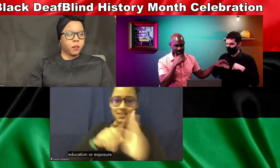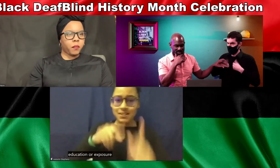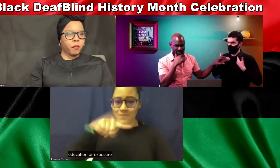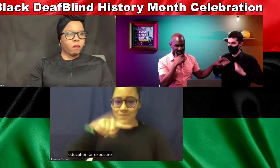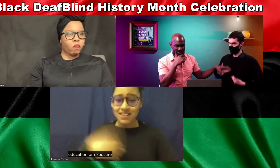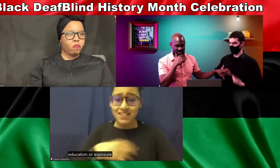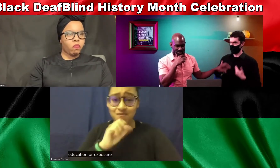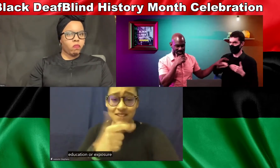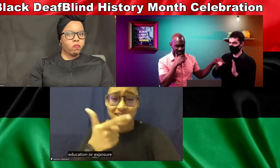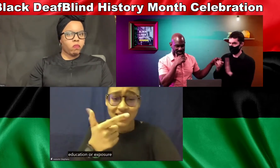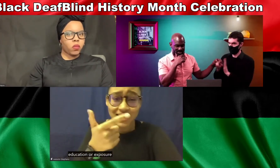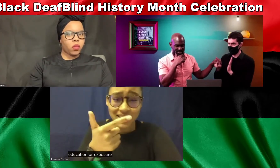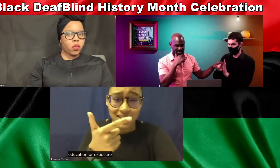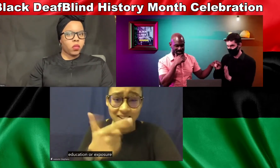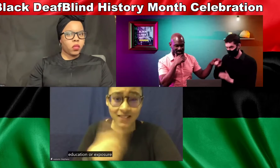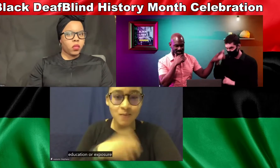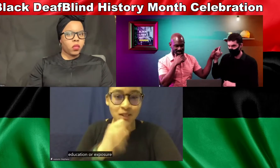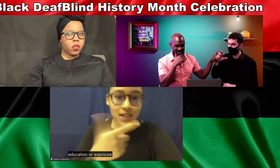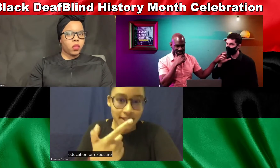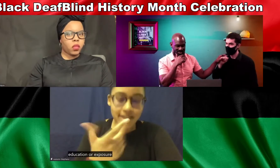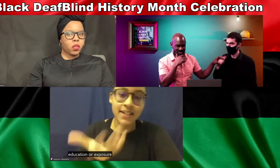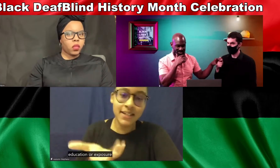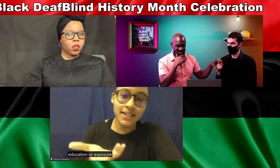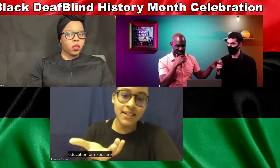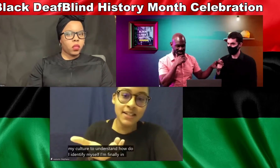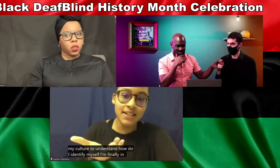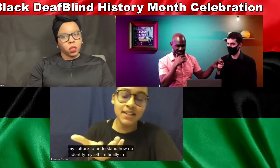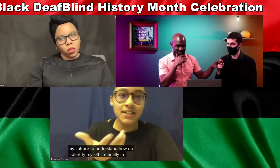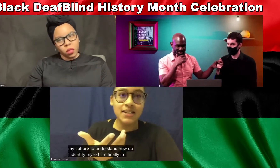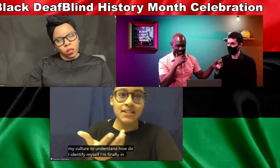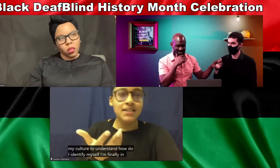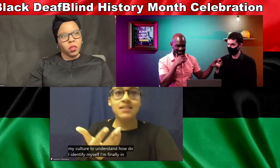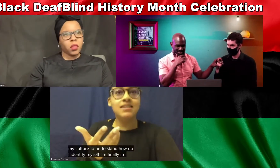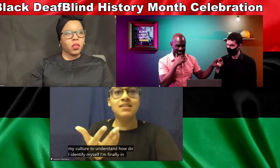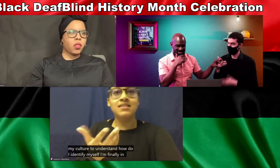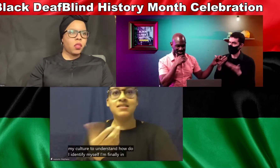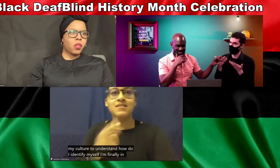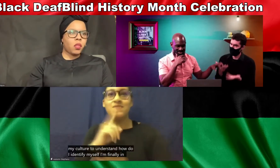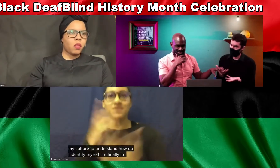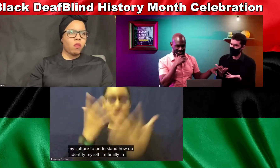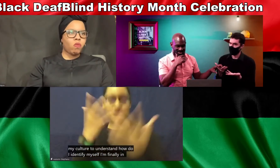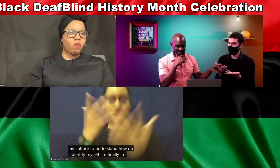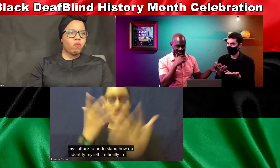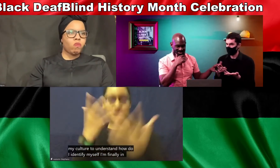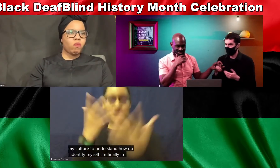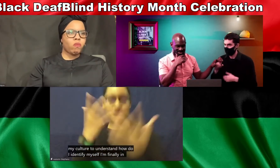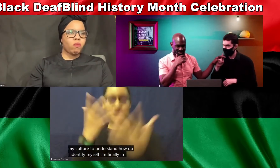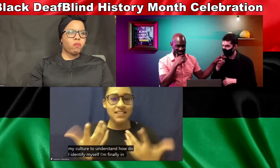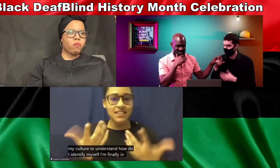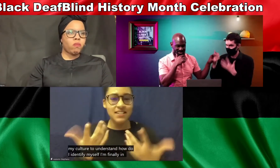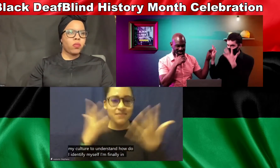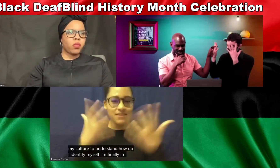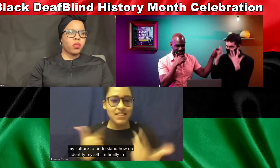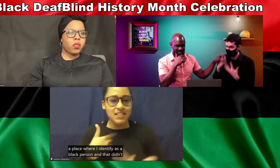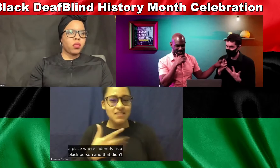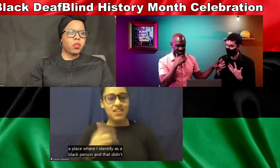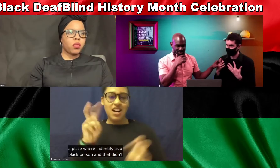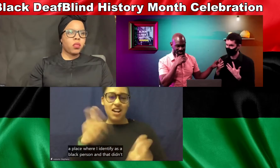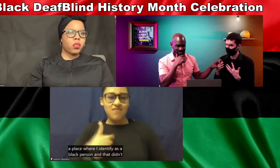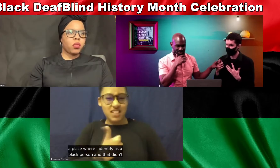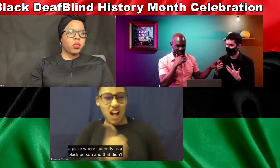myself. I'm finally in a place where I identify as a Black person, and that didn't happen until I was 29 years